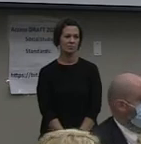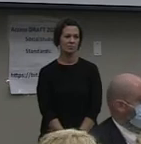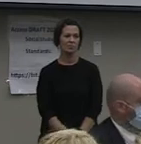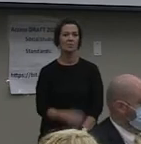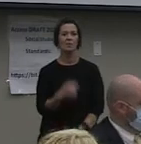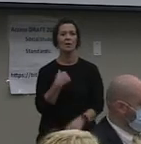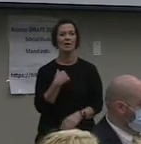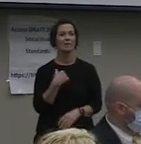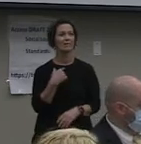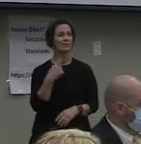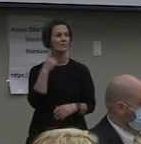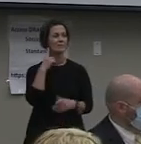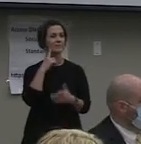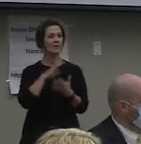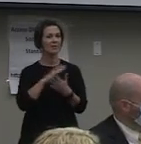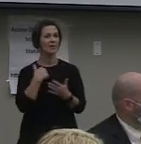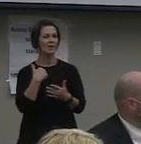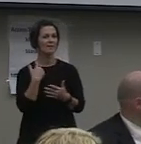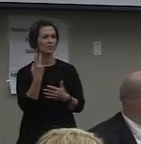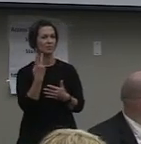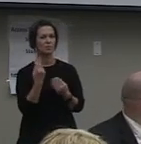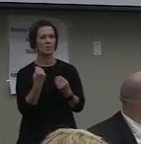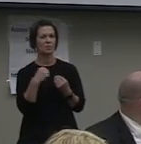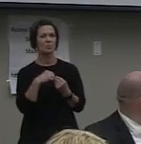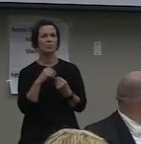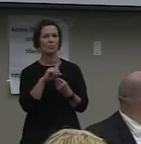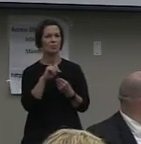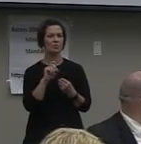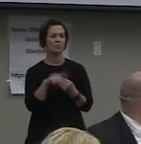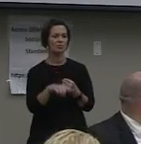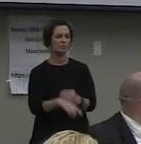I believe we do have one or two more that are making their way around.